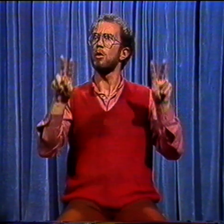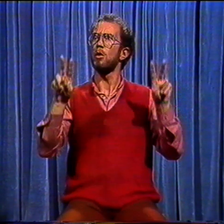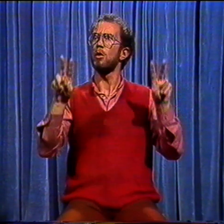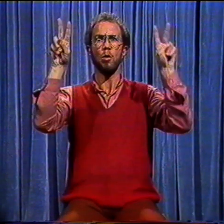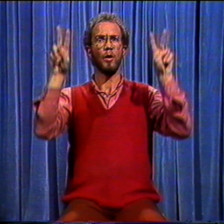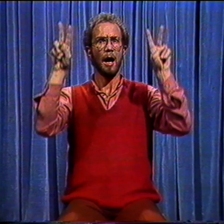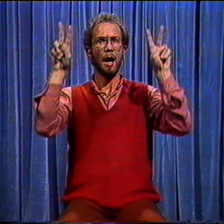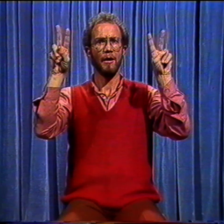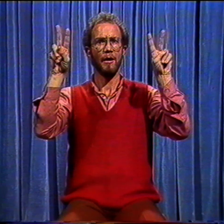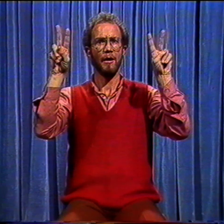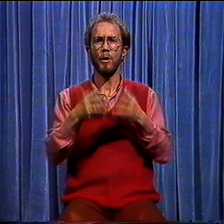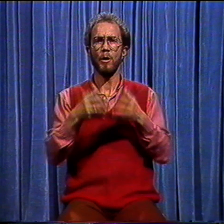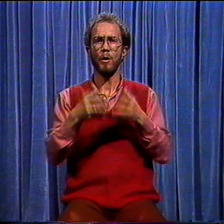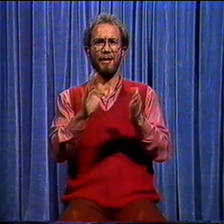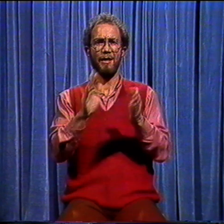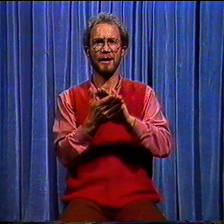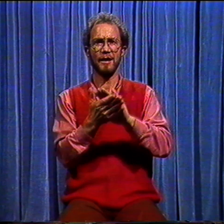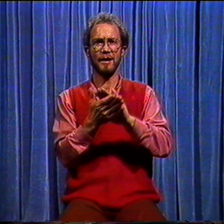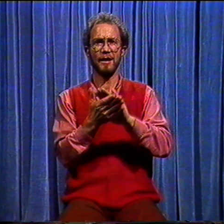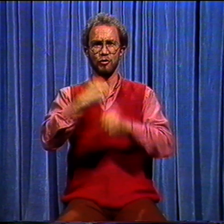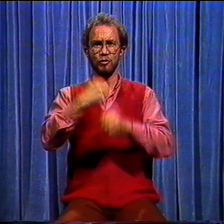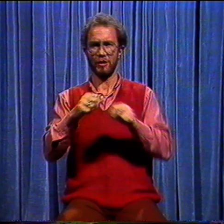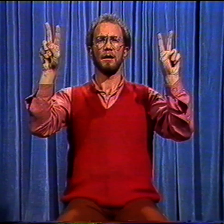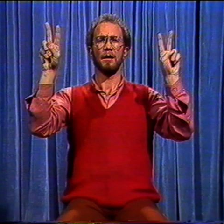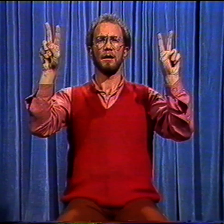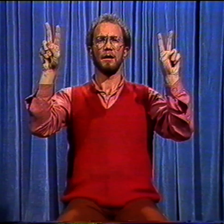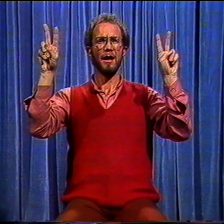We know that it's looking up from the way that the hands change.